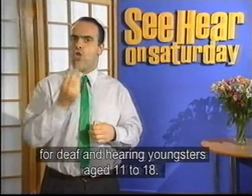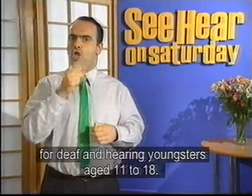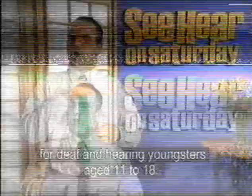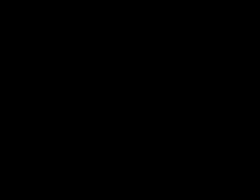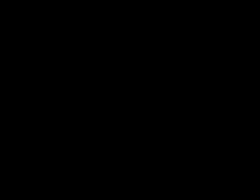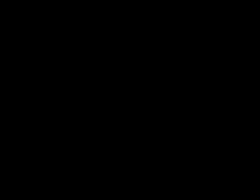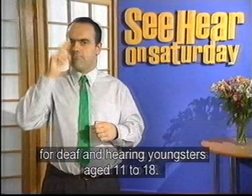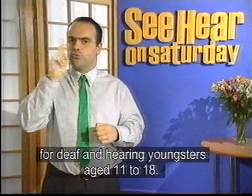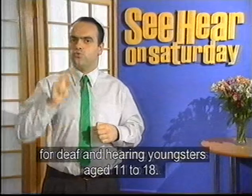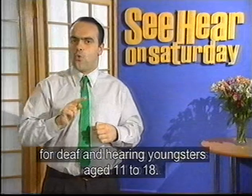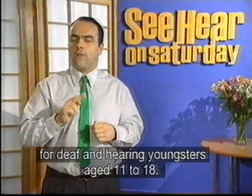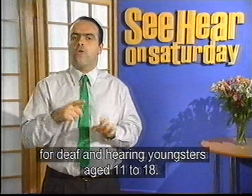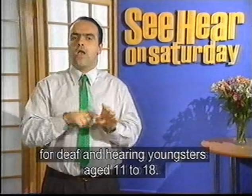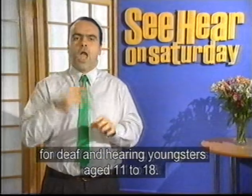youngsters aged 11 to 18.